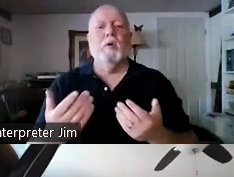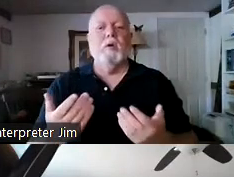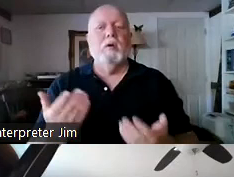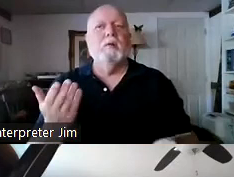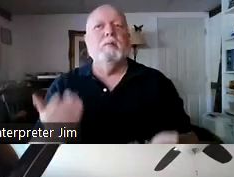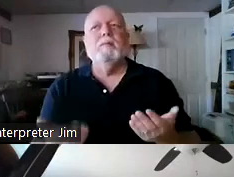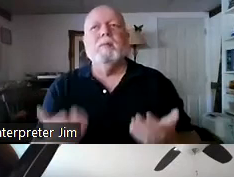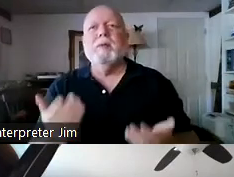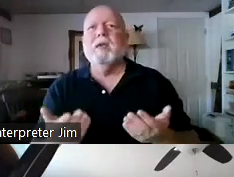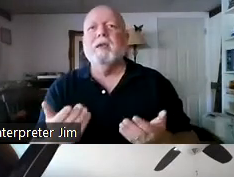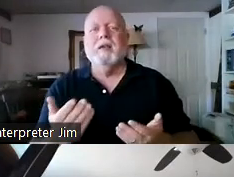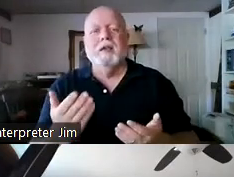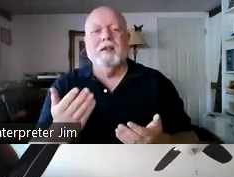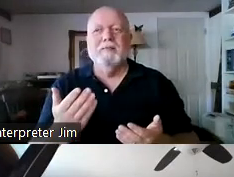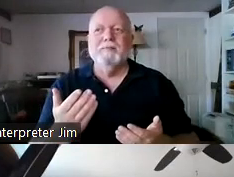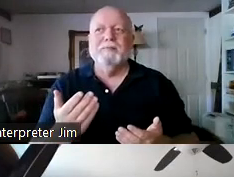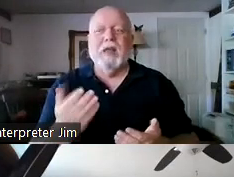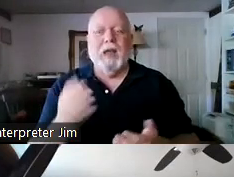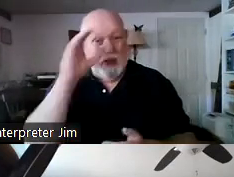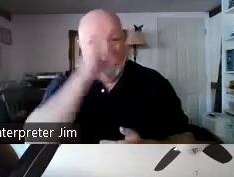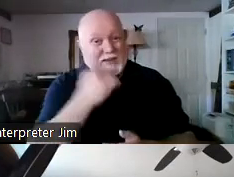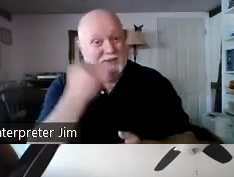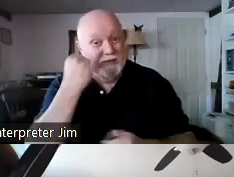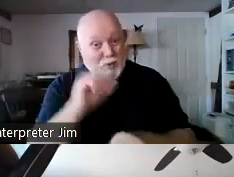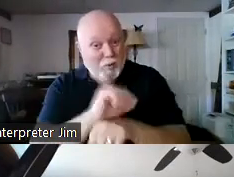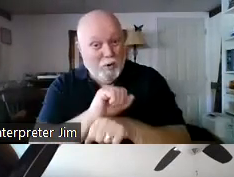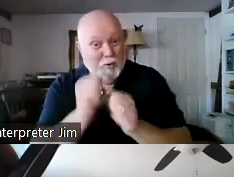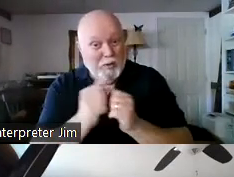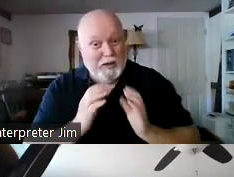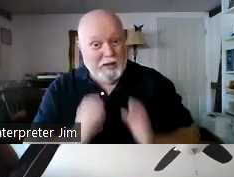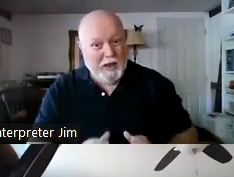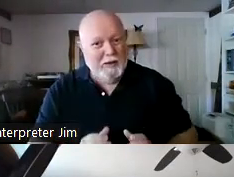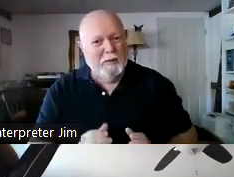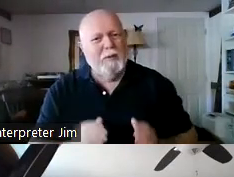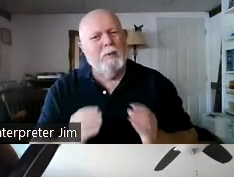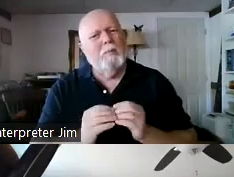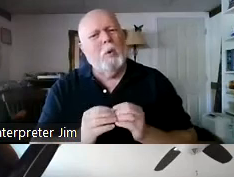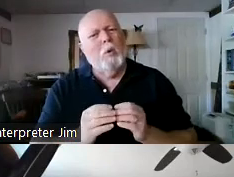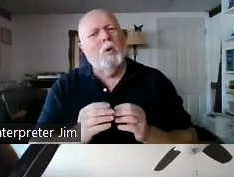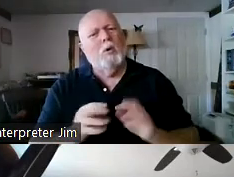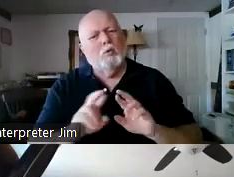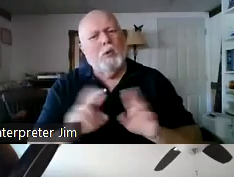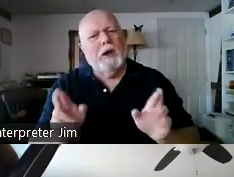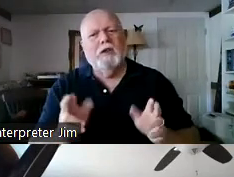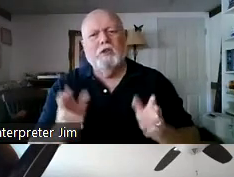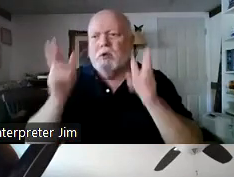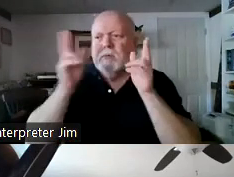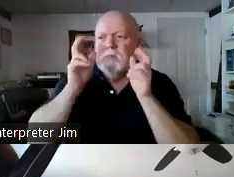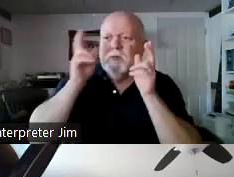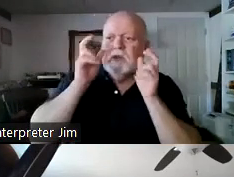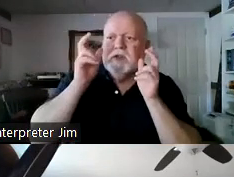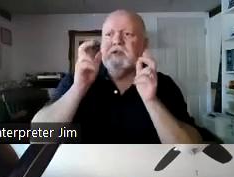I guess when you're working with your client to listen, really, right, and understand, like what Dave said, the relationship with